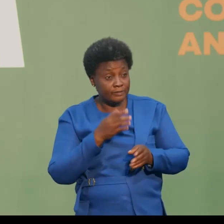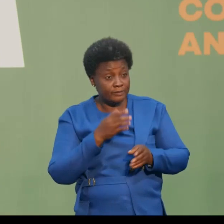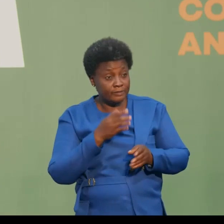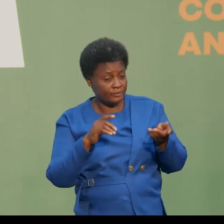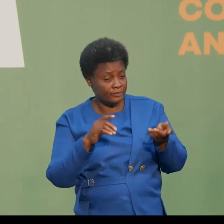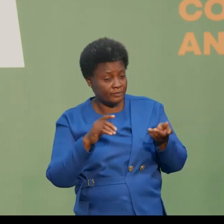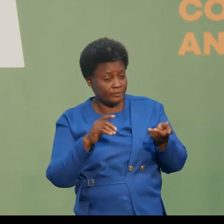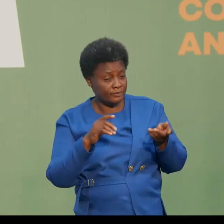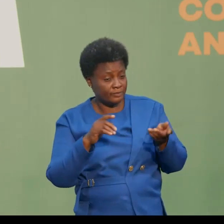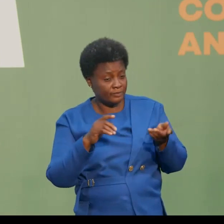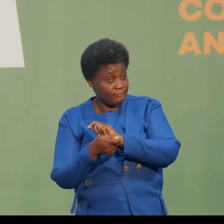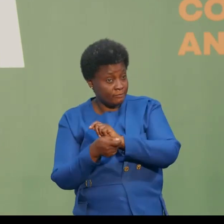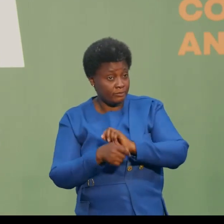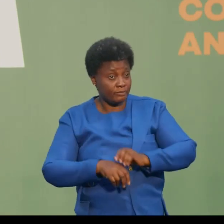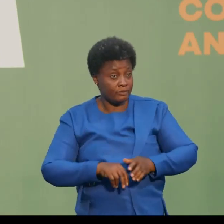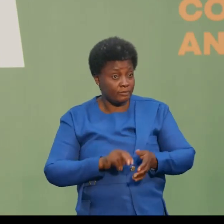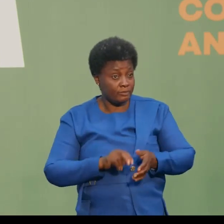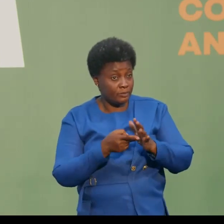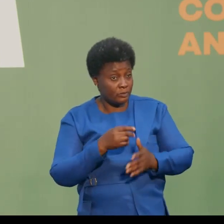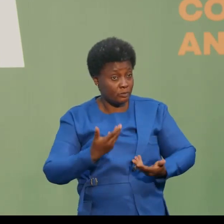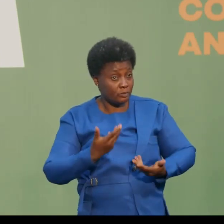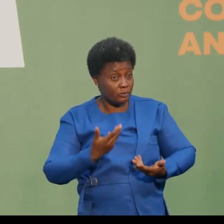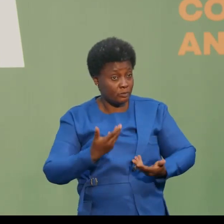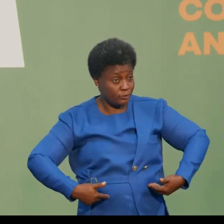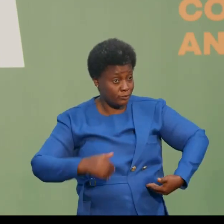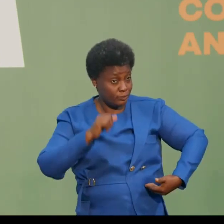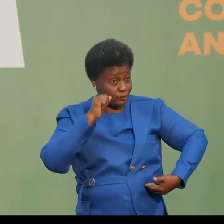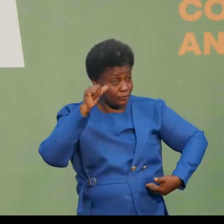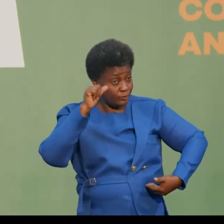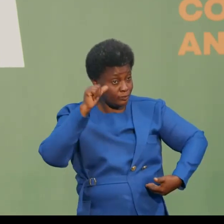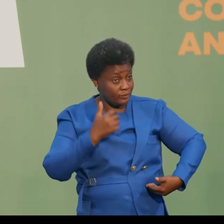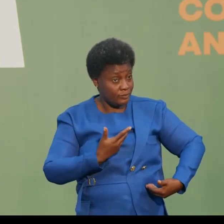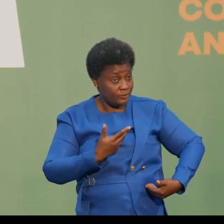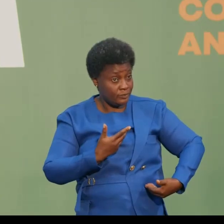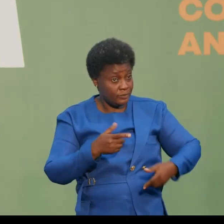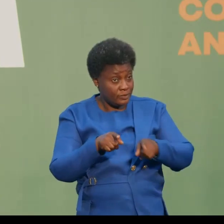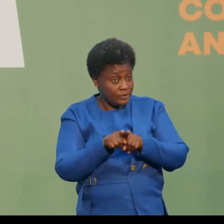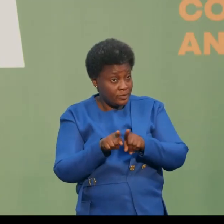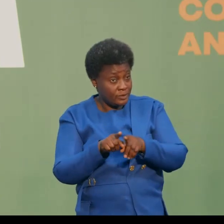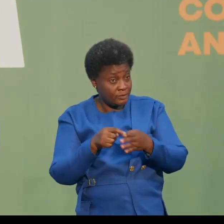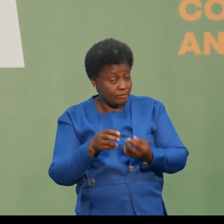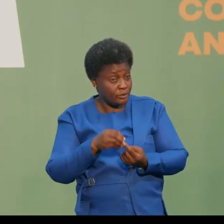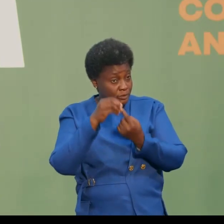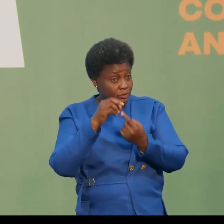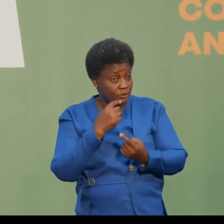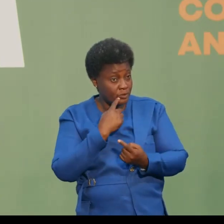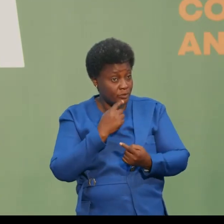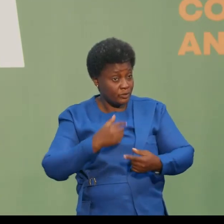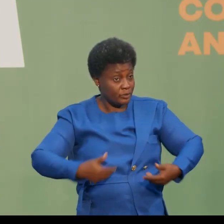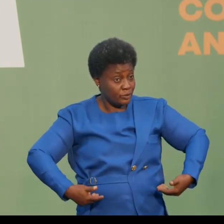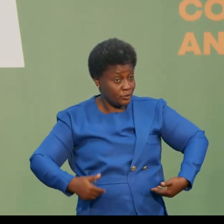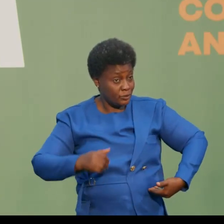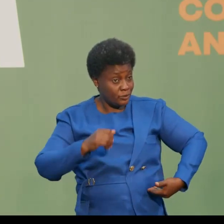HIV. I mean adolescents and young people, and in particular, adolescent